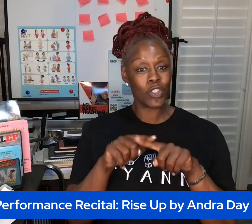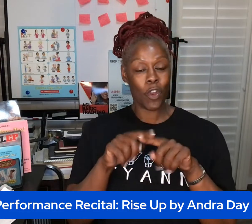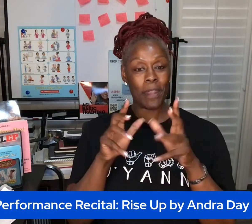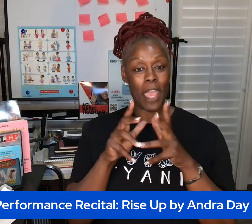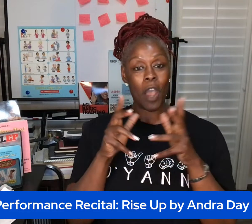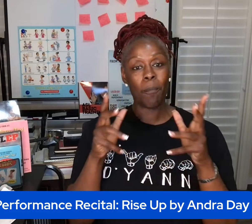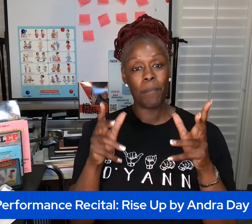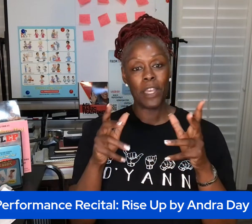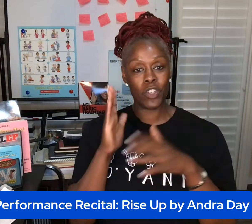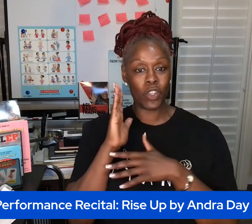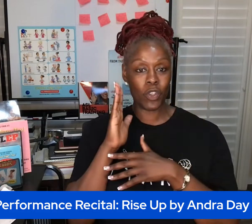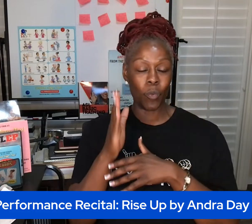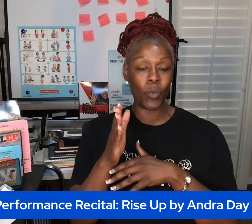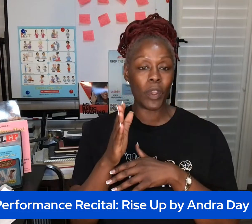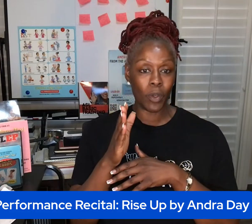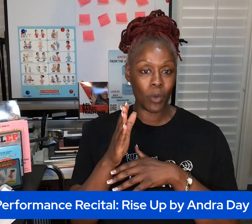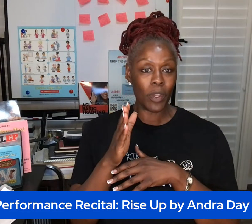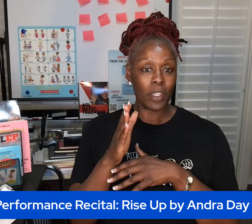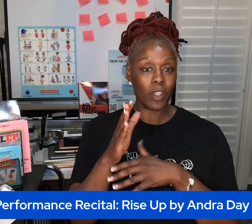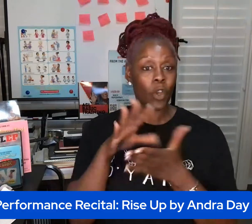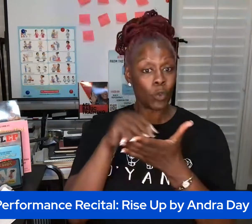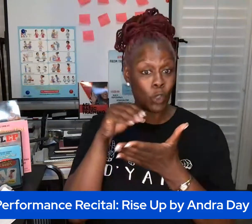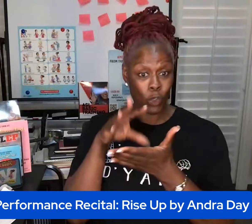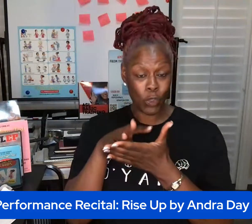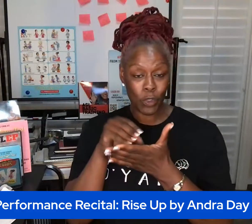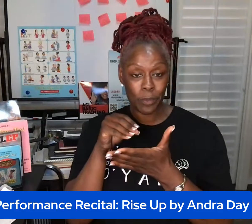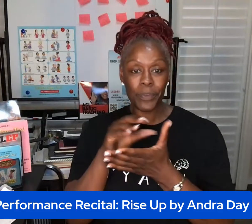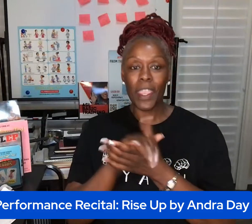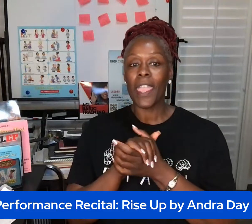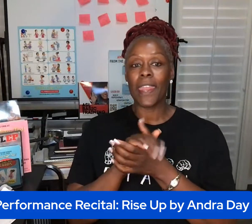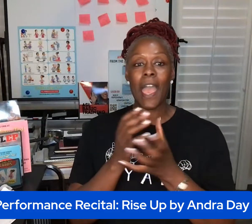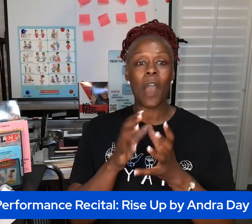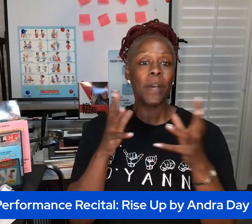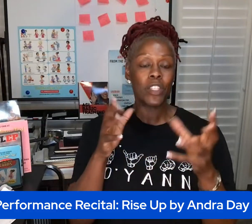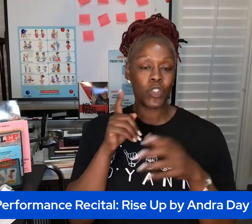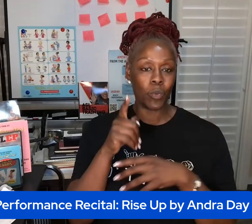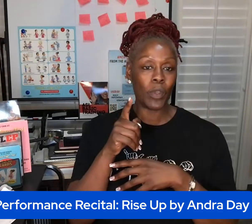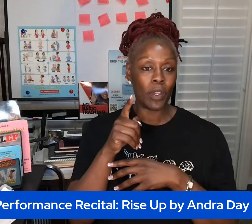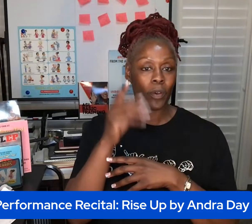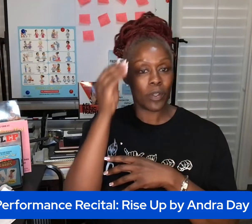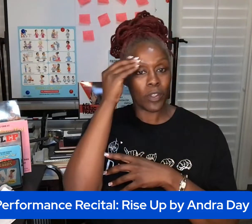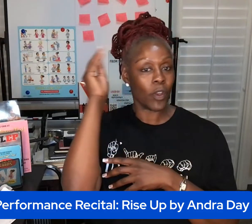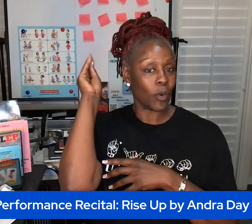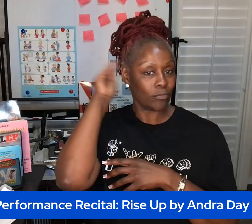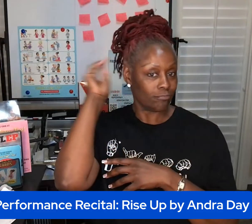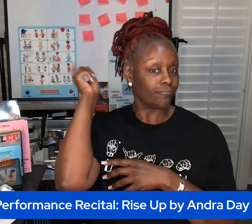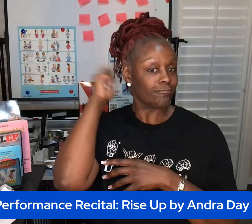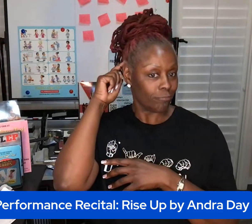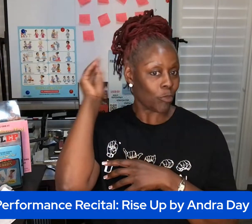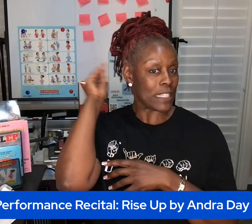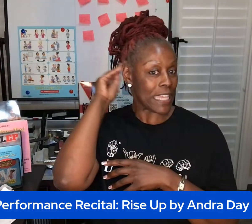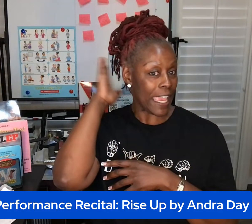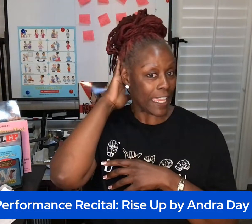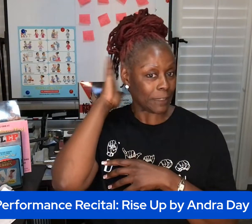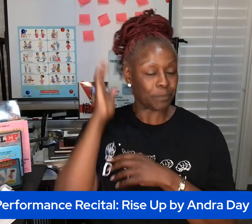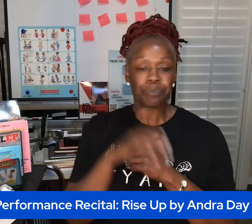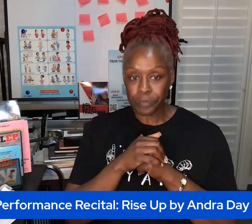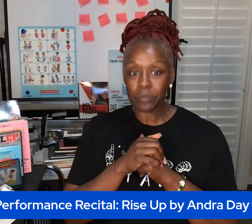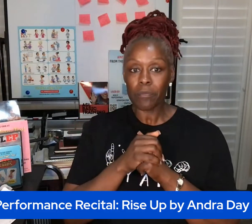determine how much you will, learn and how much you will, retain.